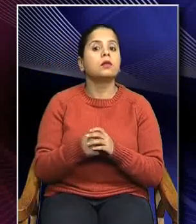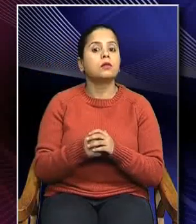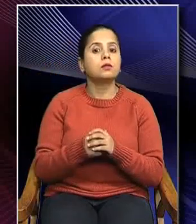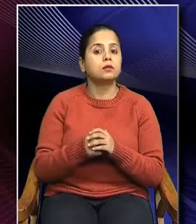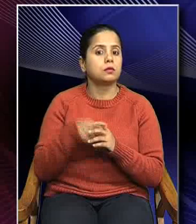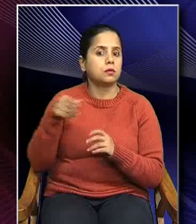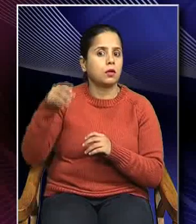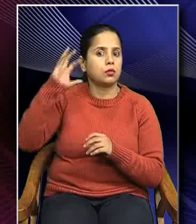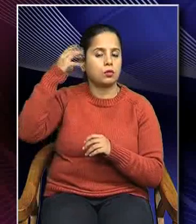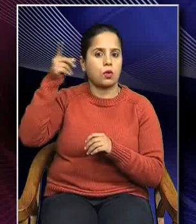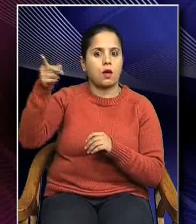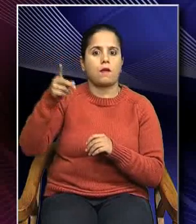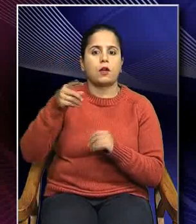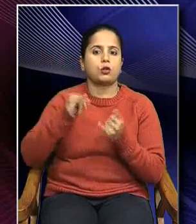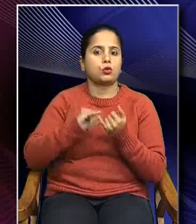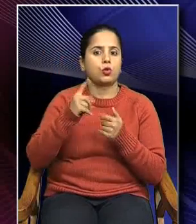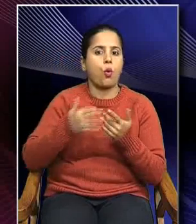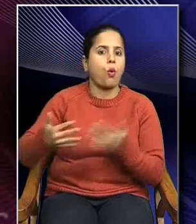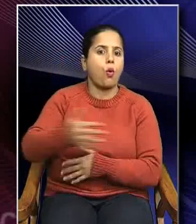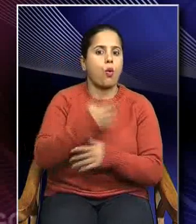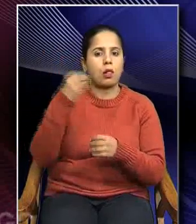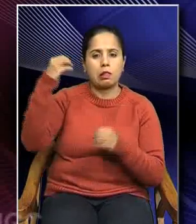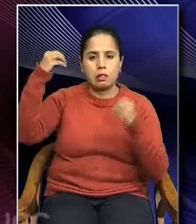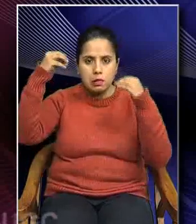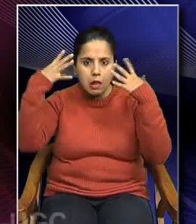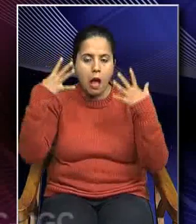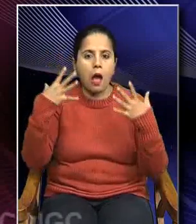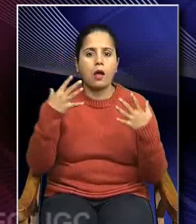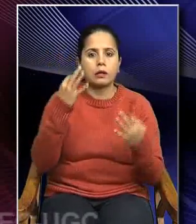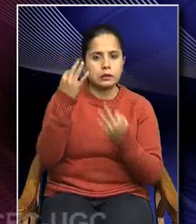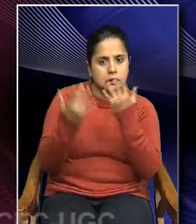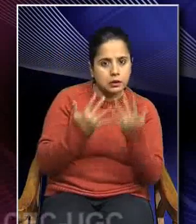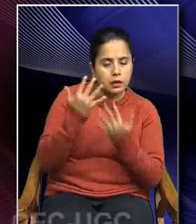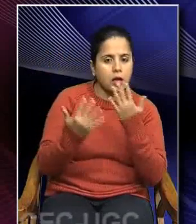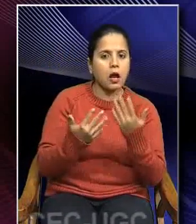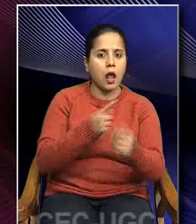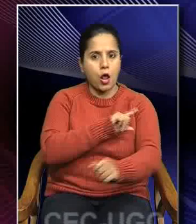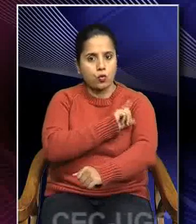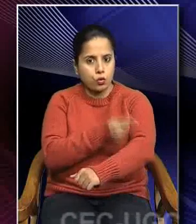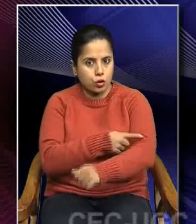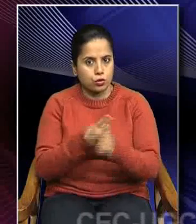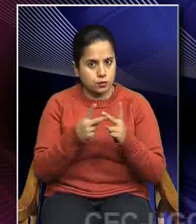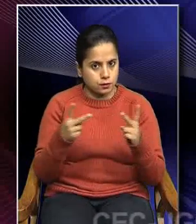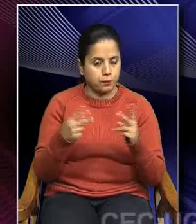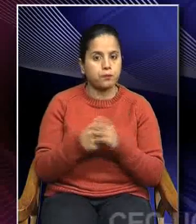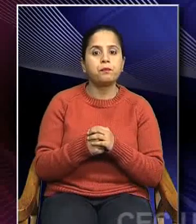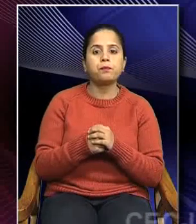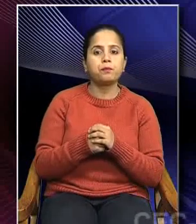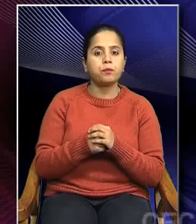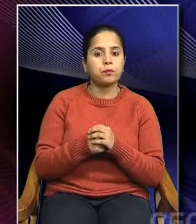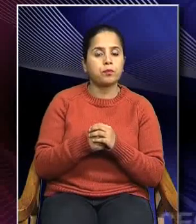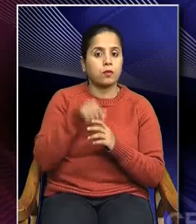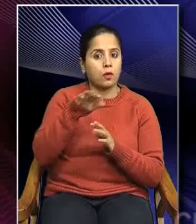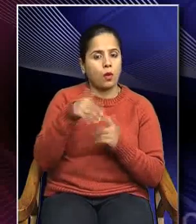is a source of light, heat, maybe energy, and